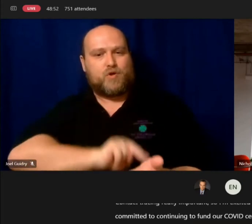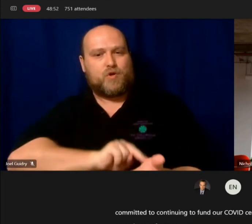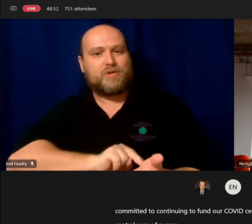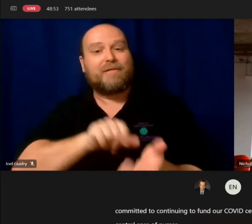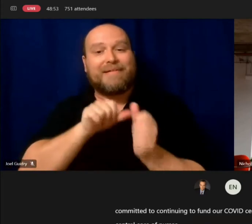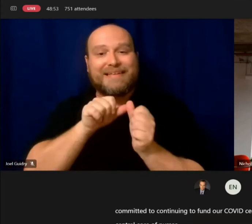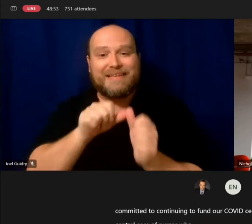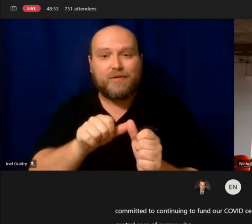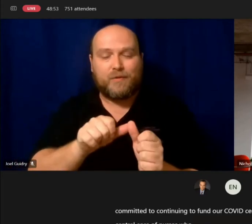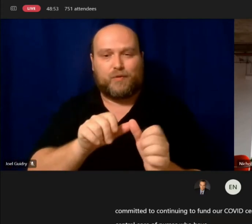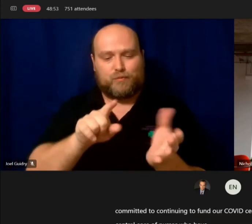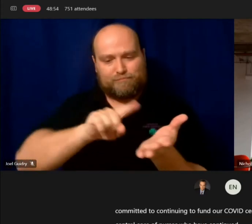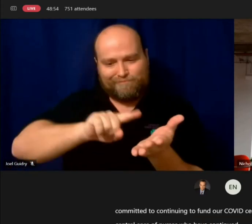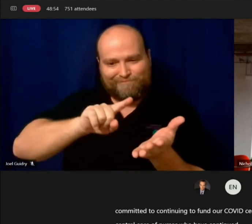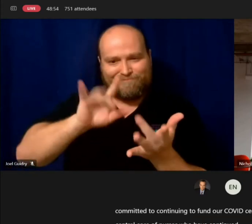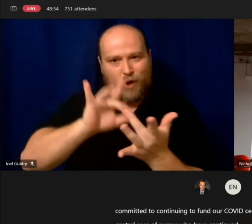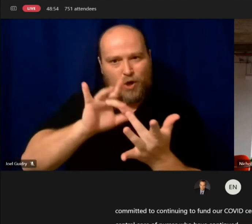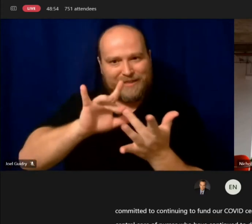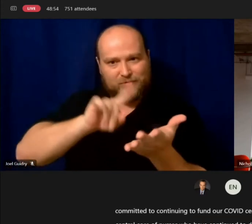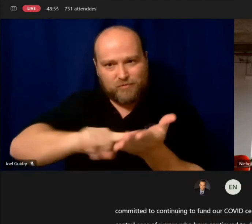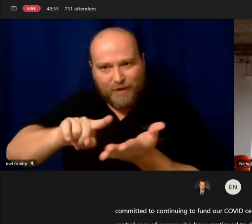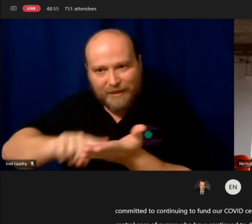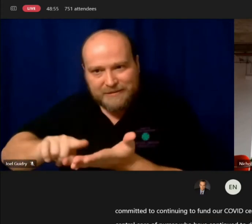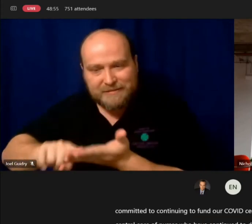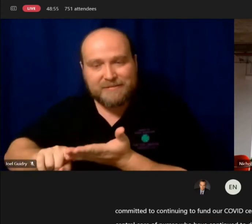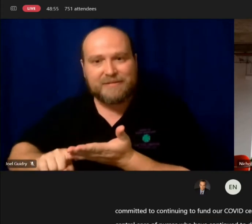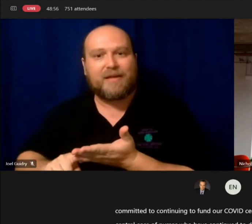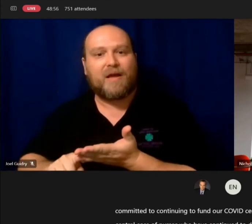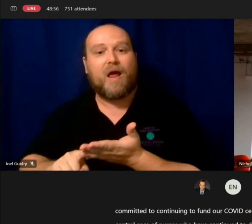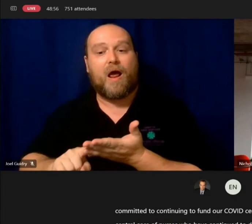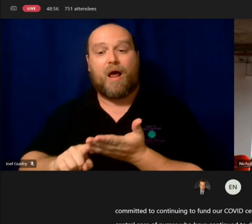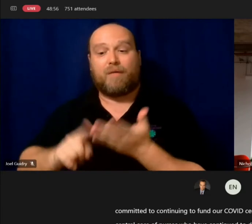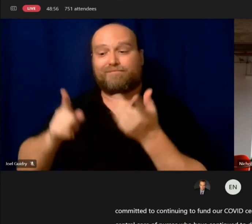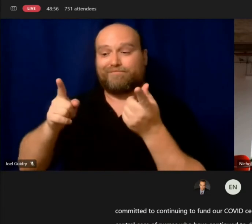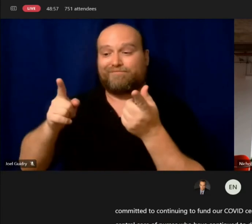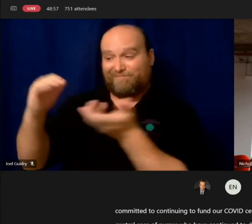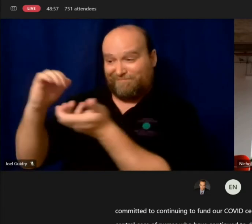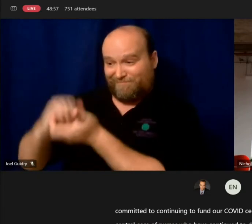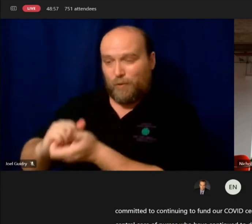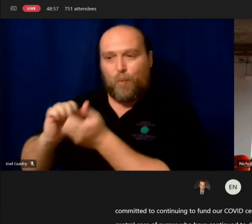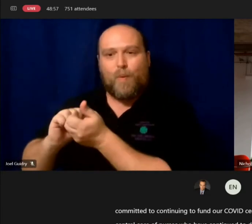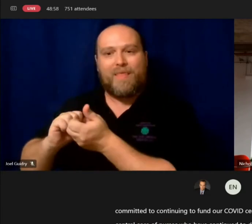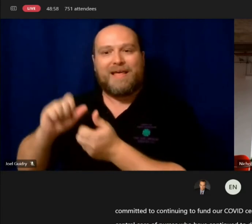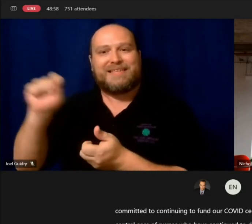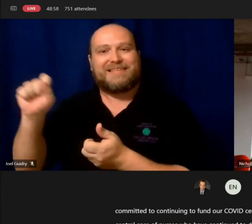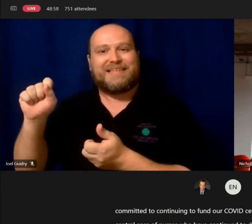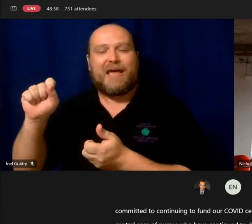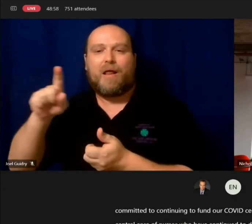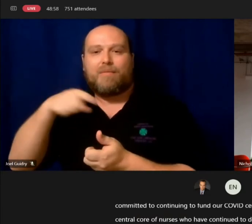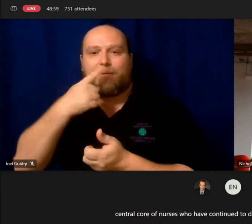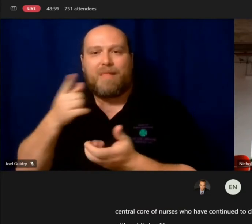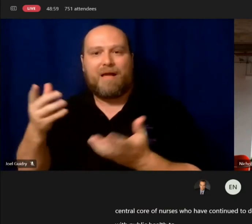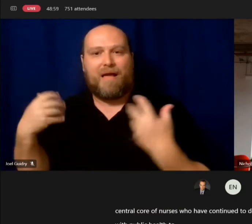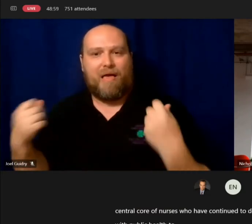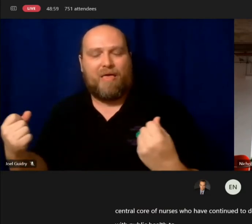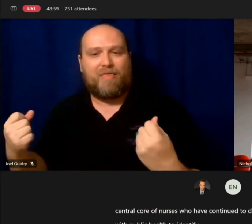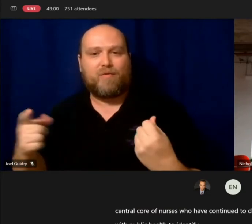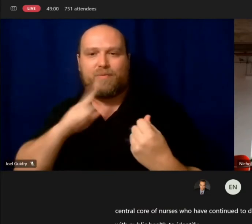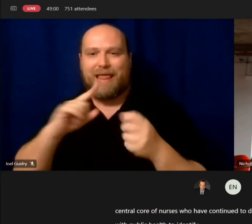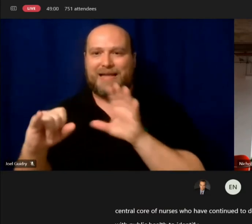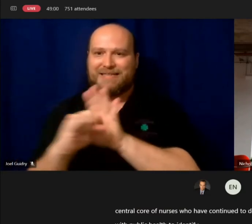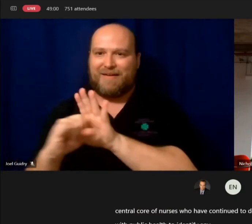work along in partnership with public health to identify any close contacts who have come